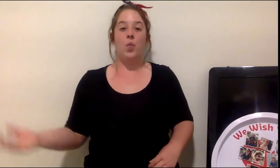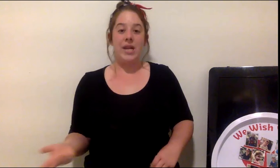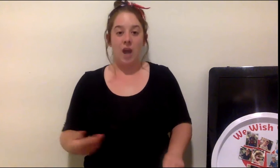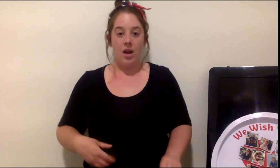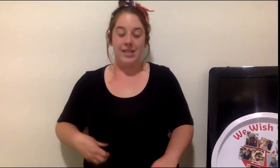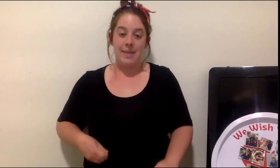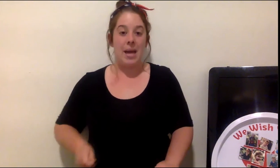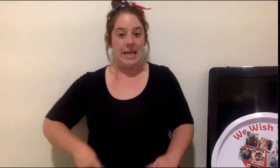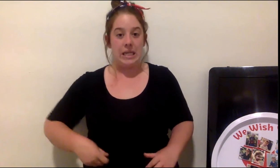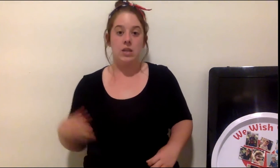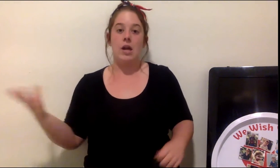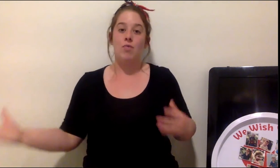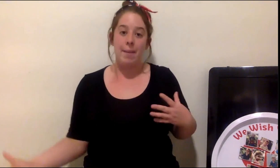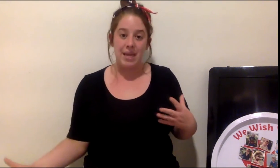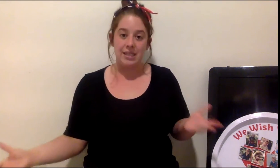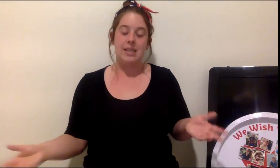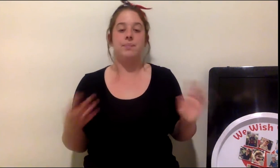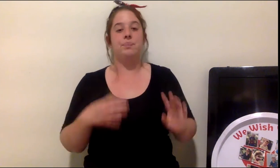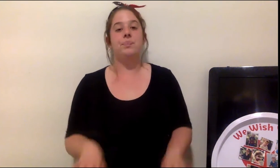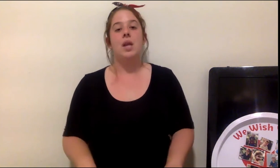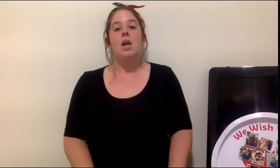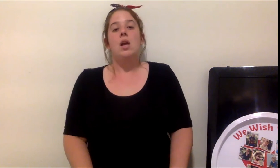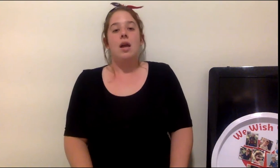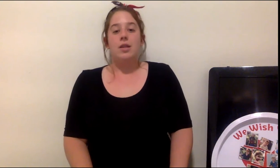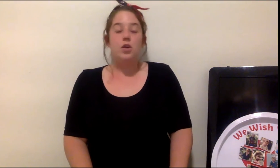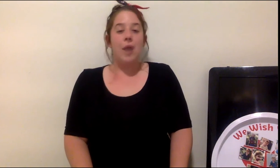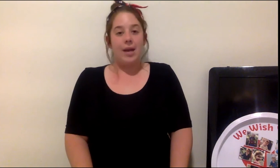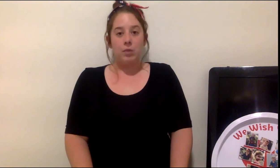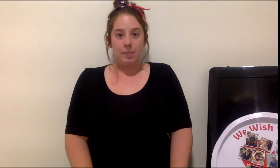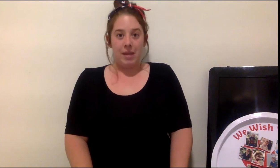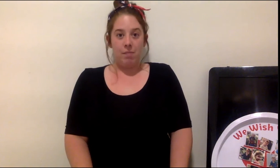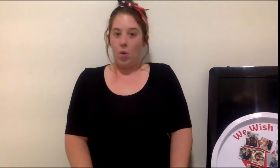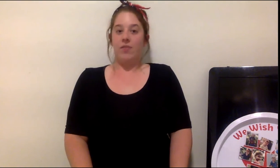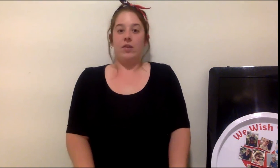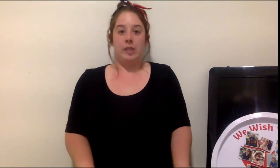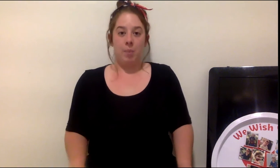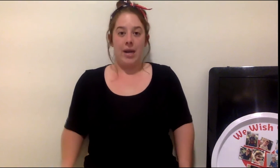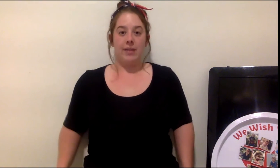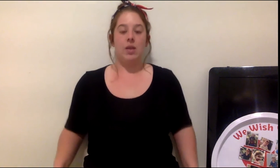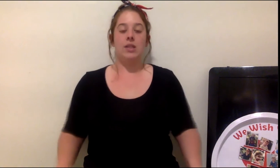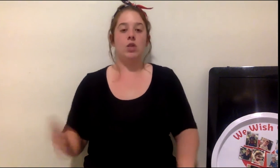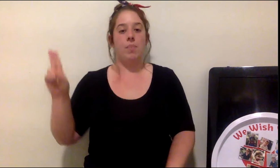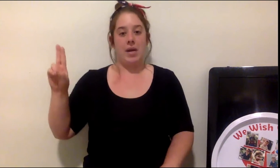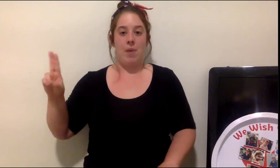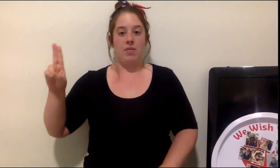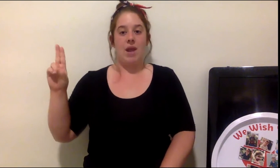we see bunnies and rabbits and new animals being born for spring. So let's do a bunny breath.